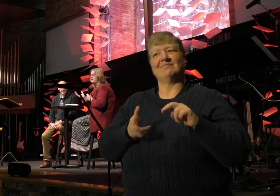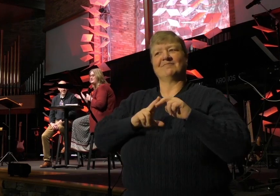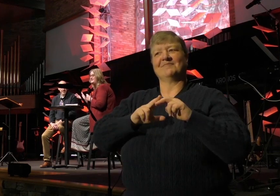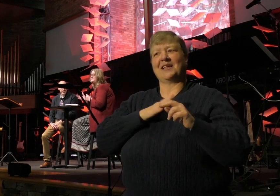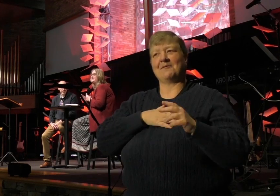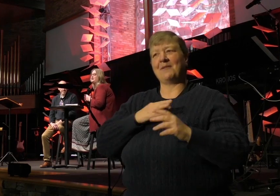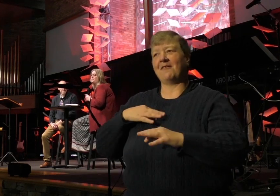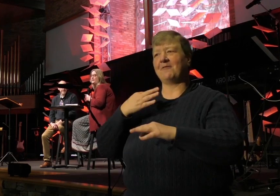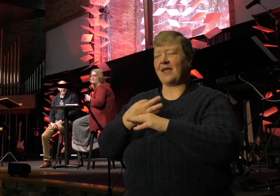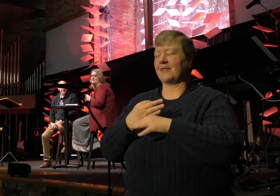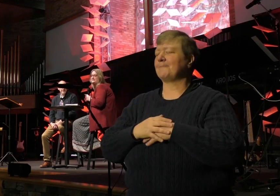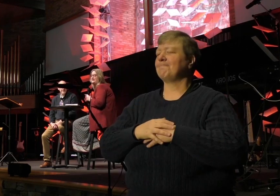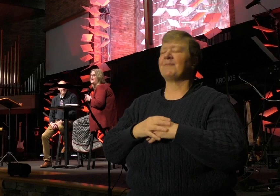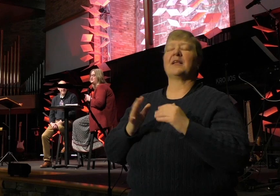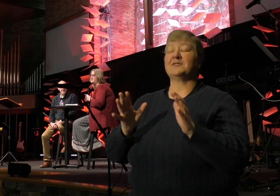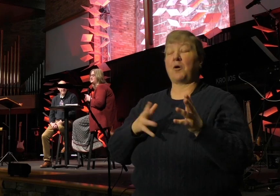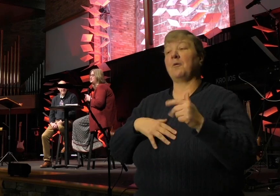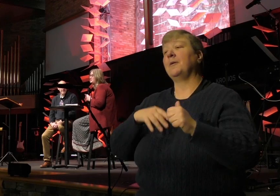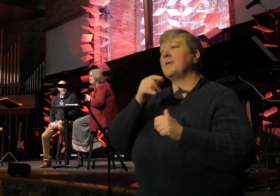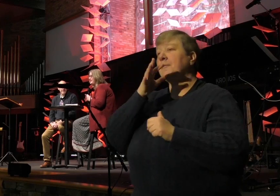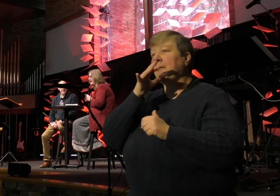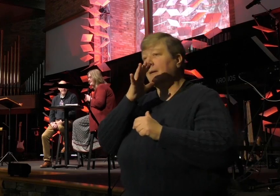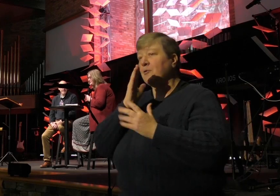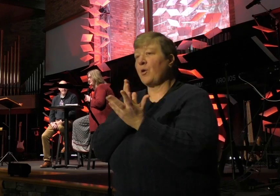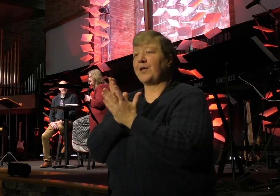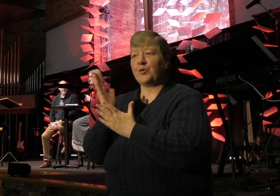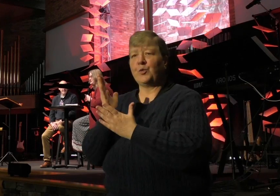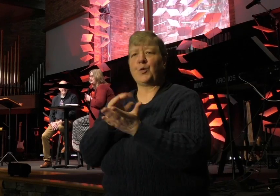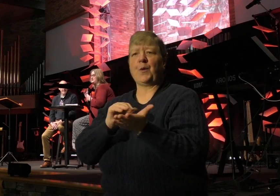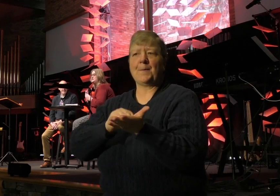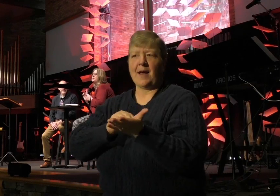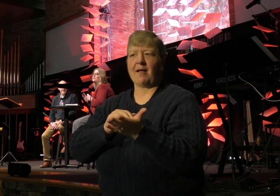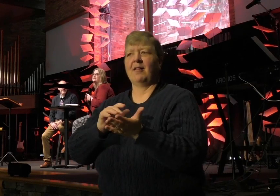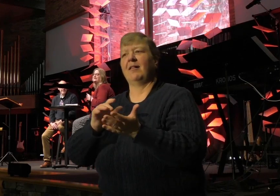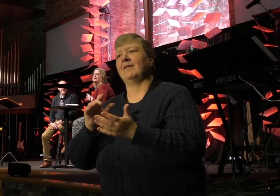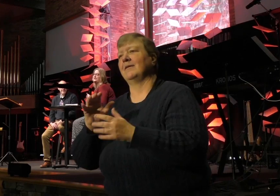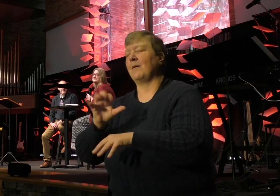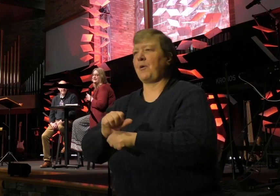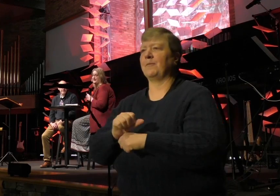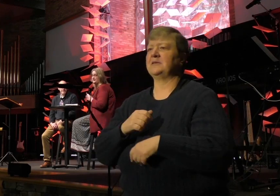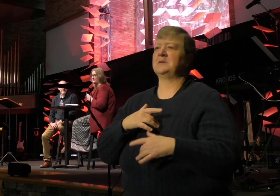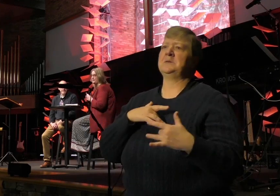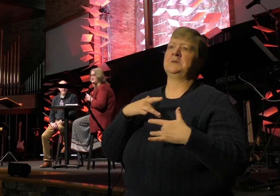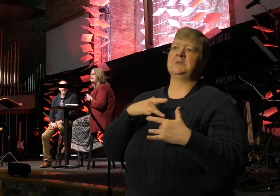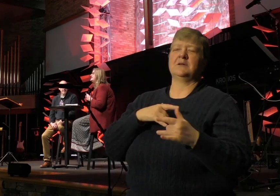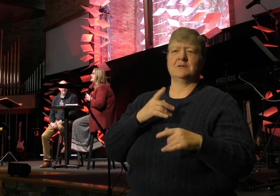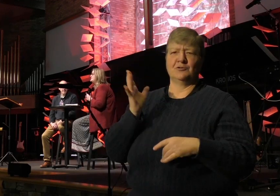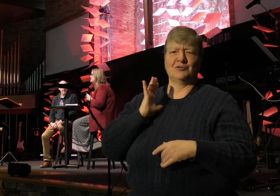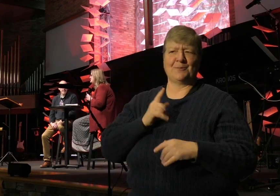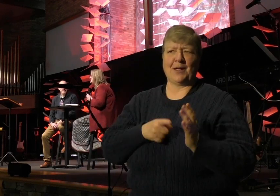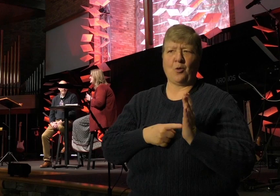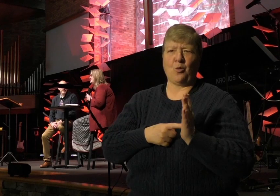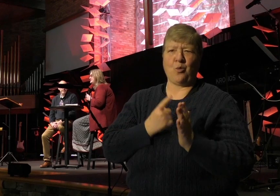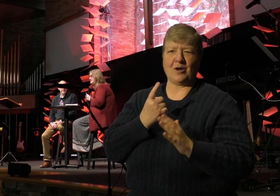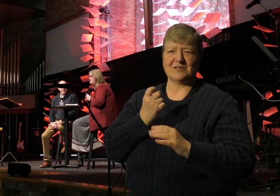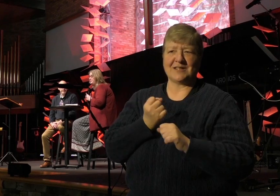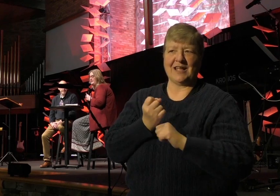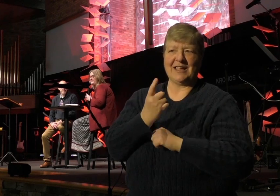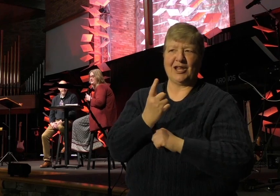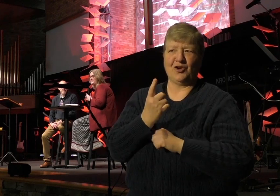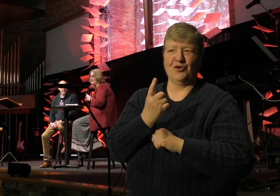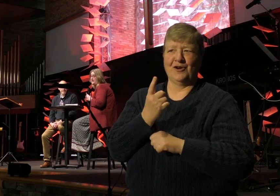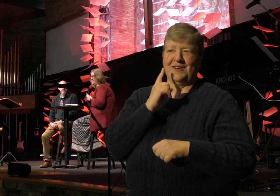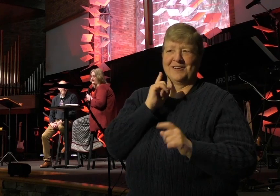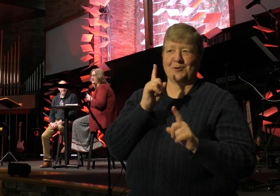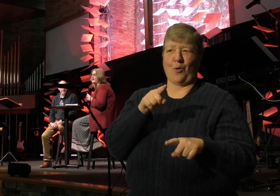mother was going to all these medical appointments. She was extremely anxious. She was usually a once a year to the doctor person, and now she was a dozen